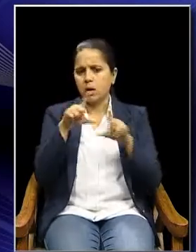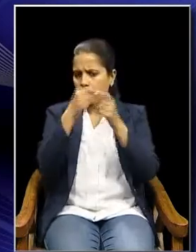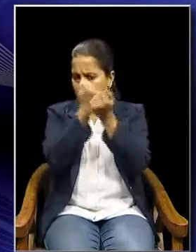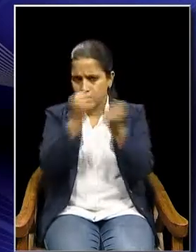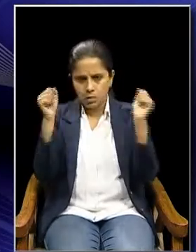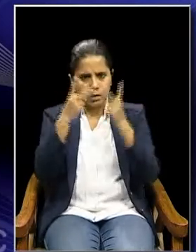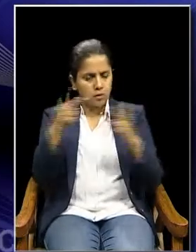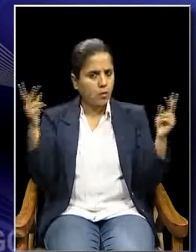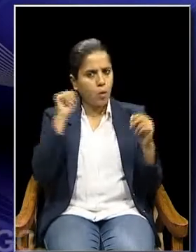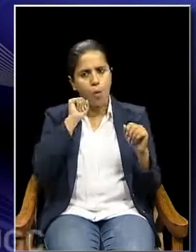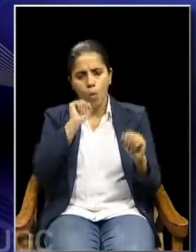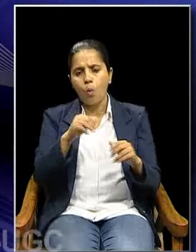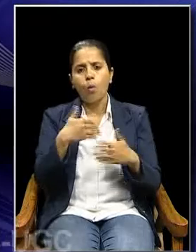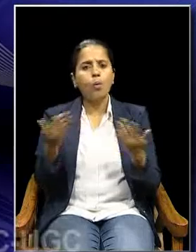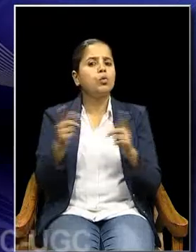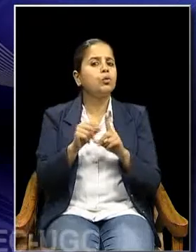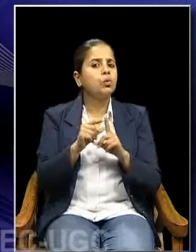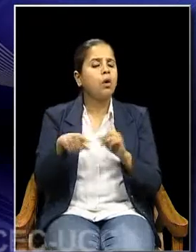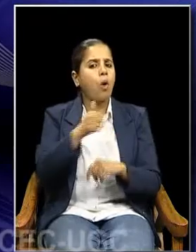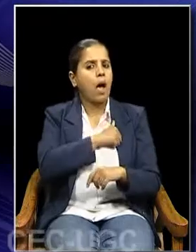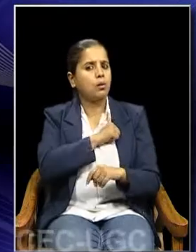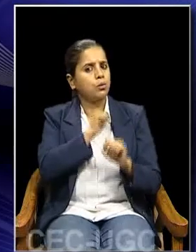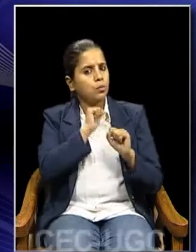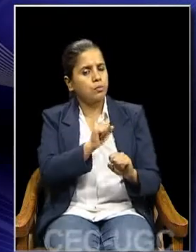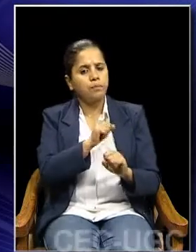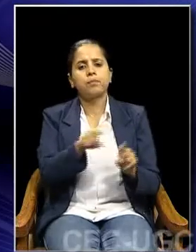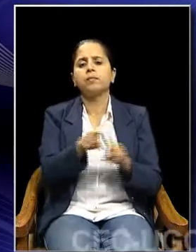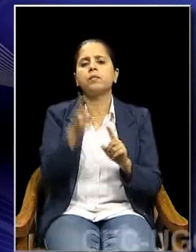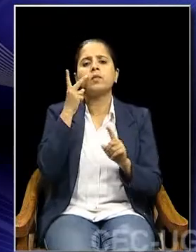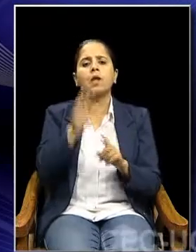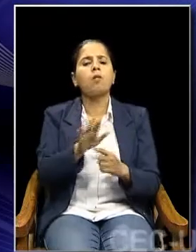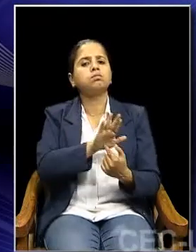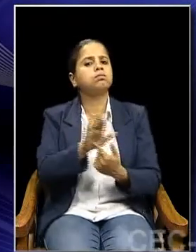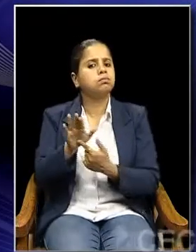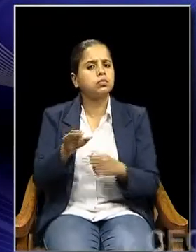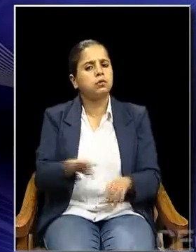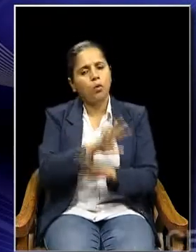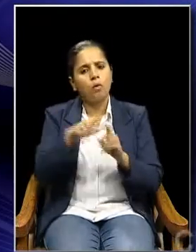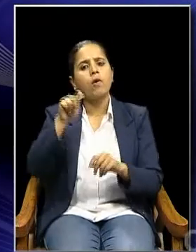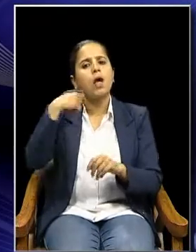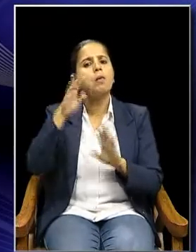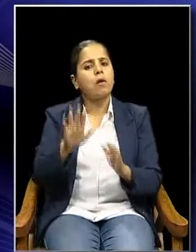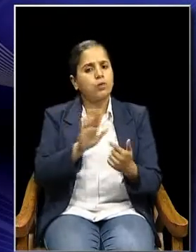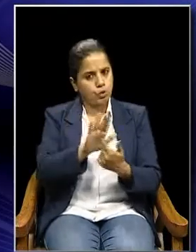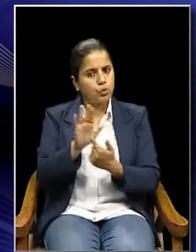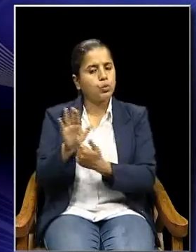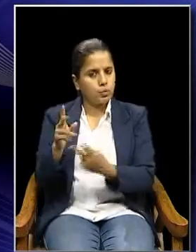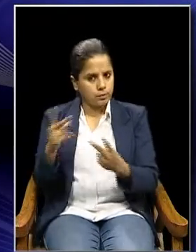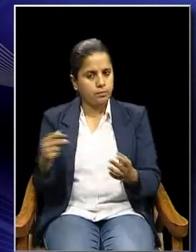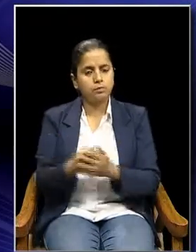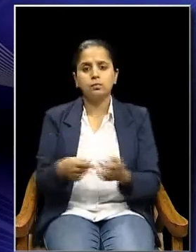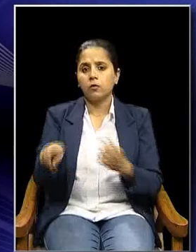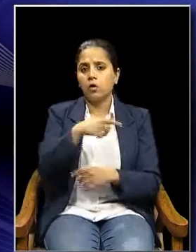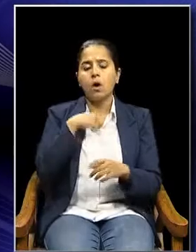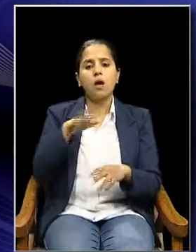approach as well as attitude, and this was also reflected in the entire film. And we